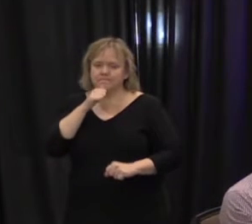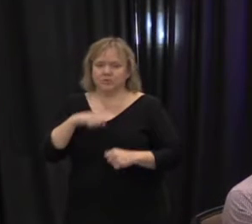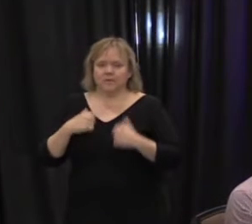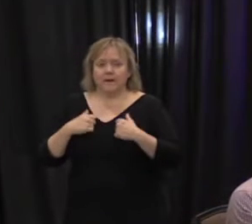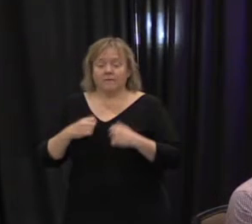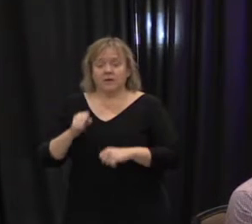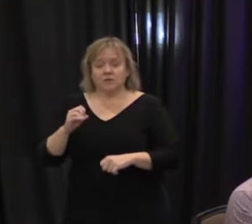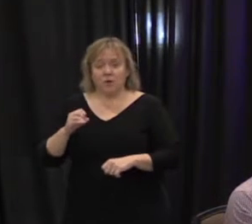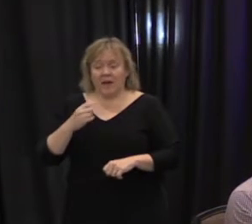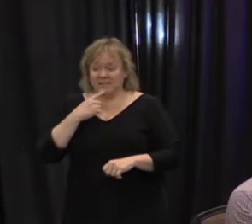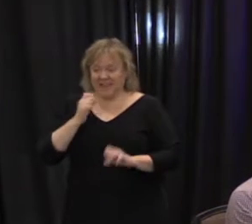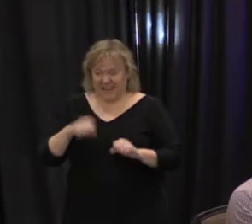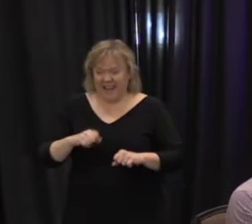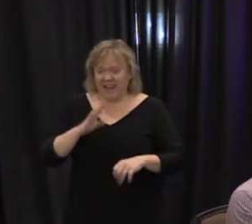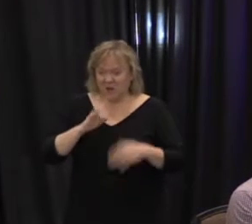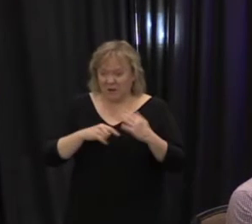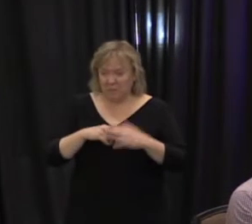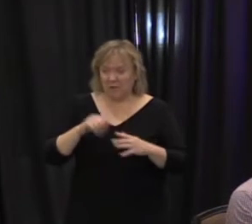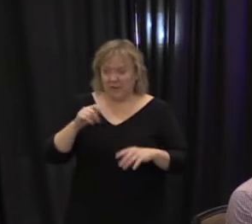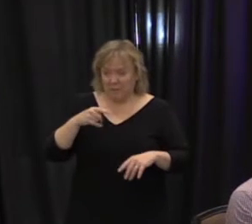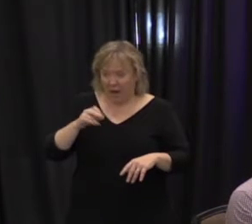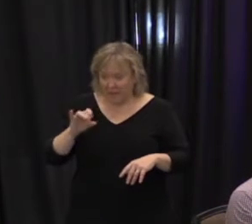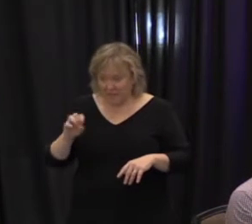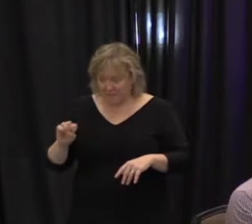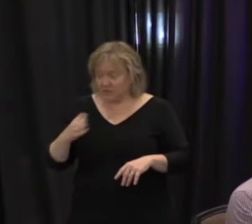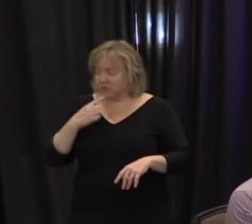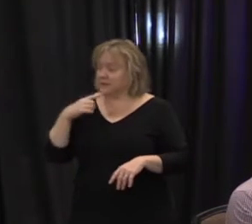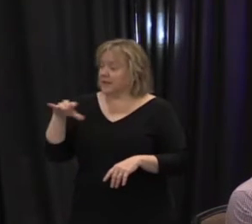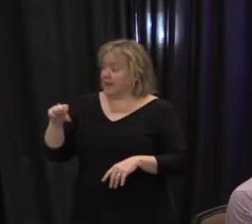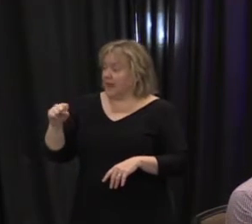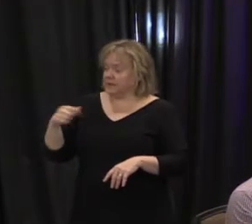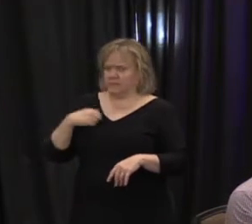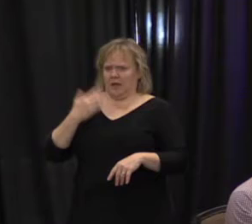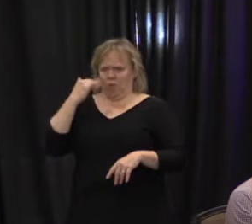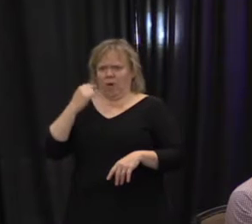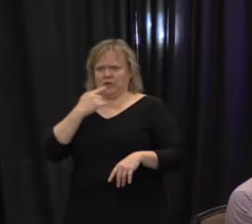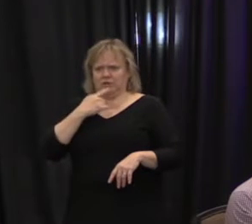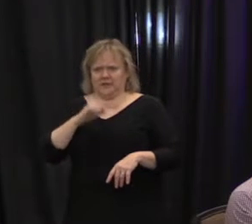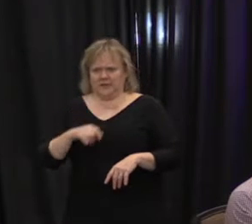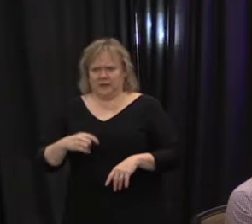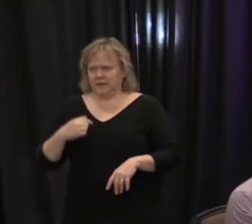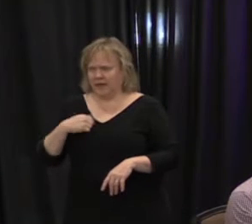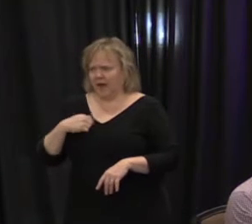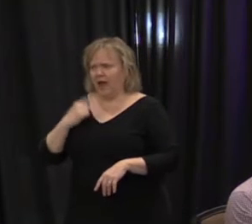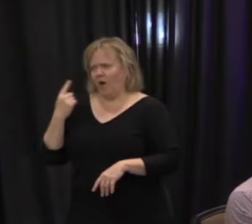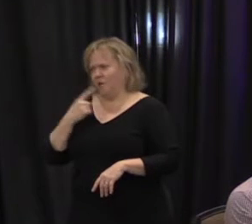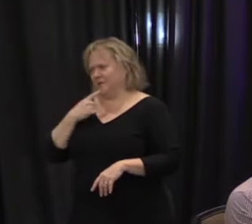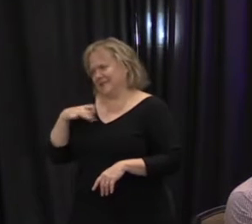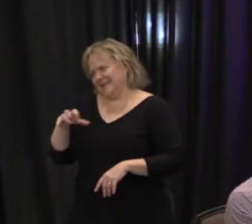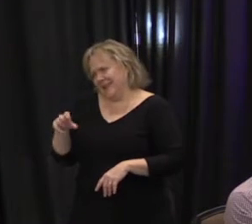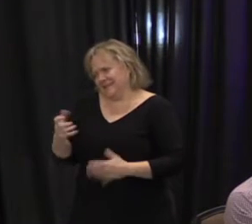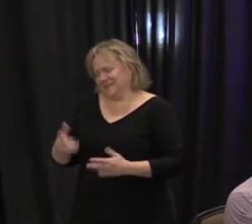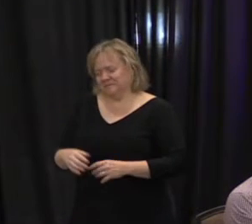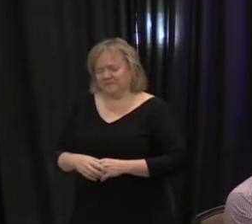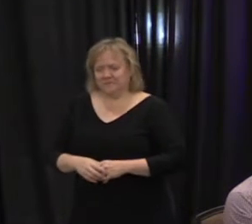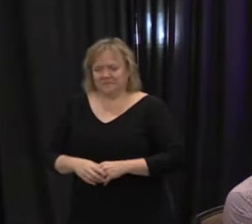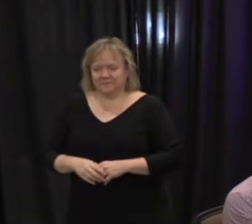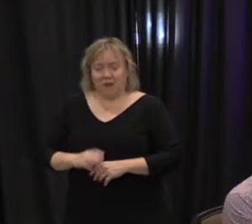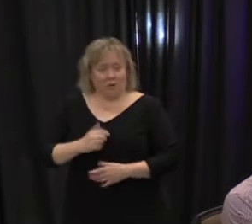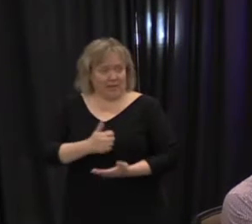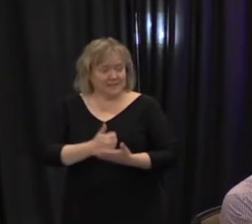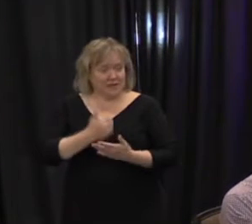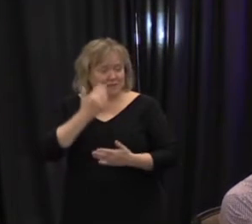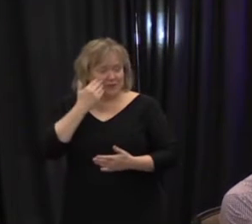about the apocalypse? And she said, yes. I don't know why, but she's letting me talk about the apocalypse. I always say yes. You always say yes. That's